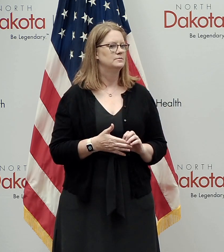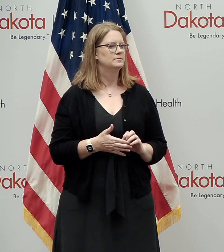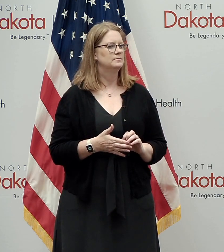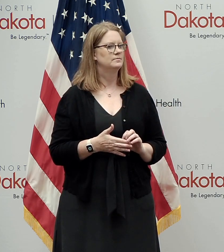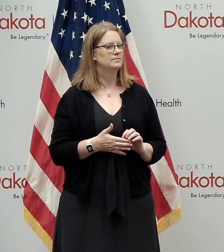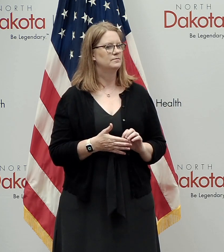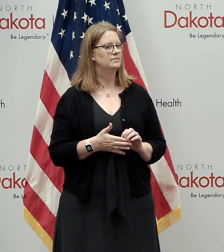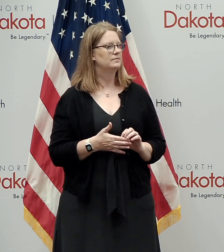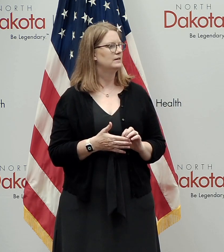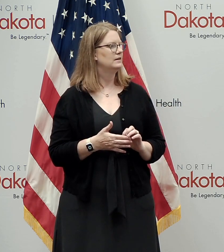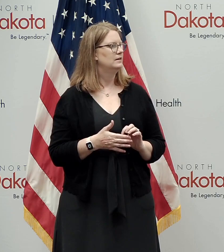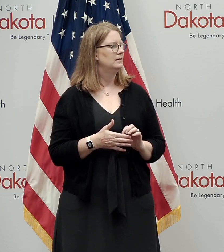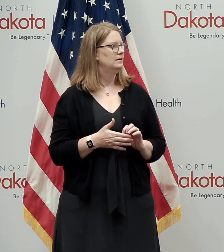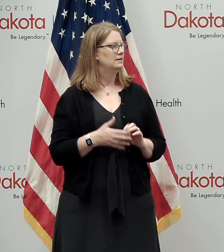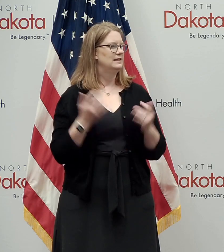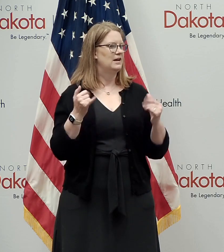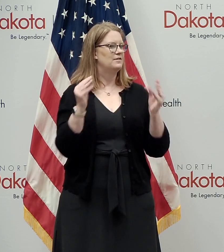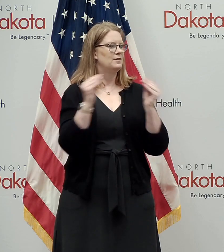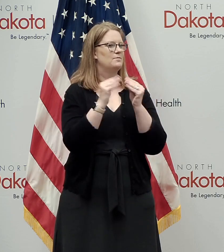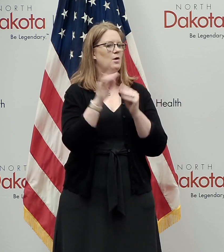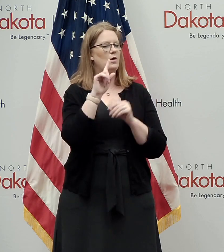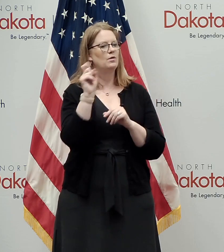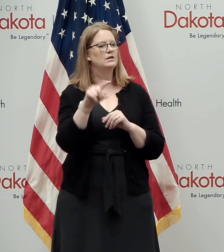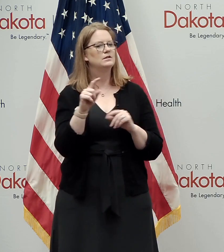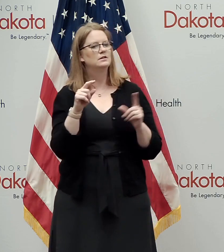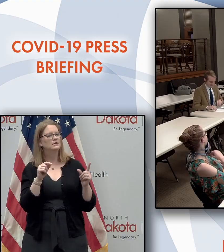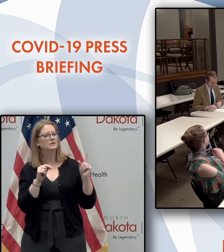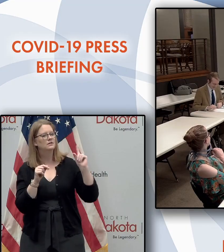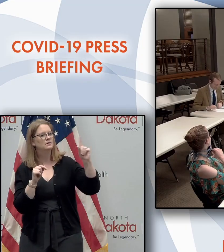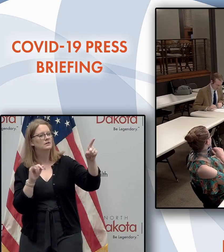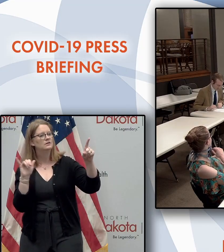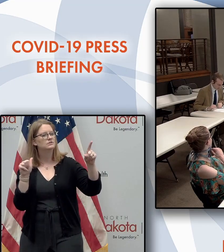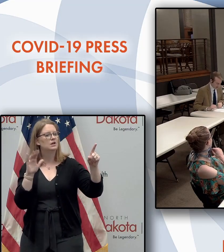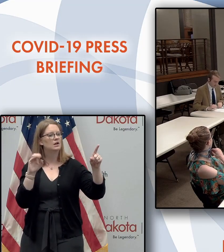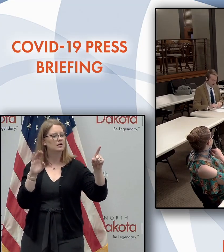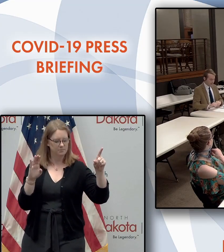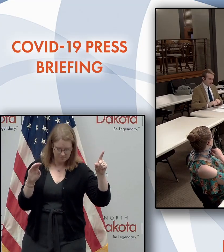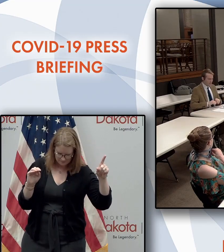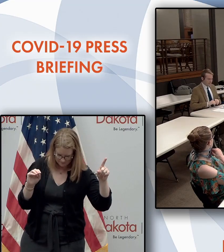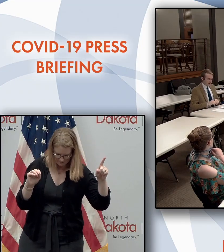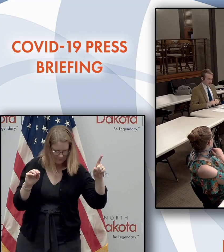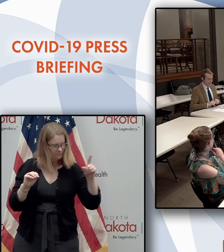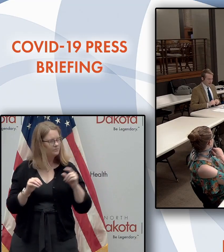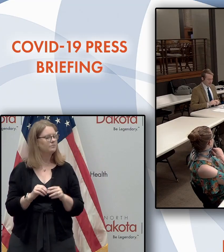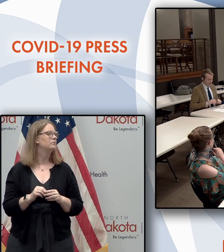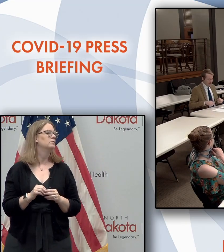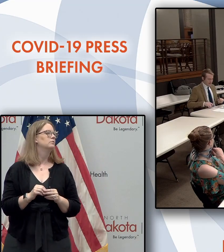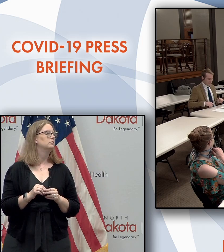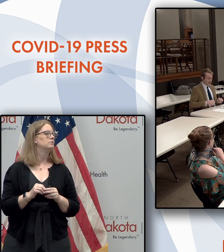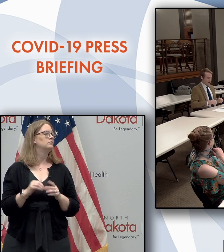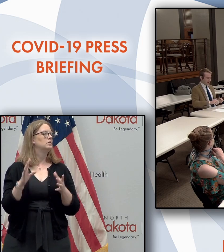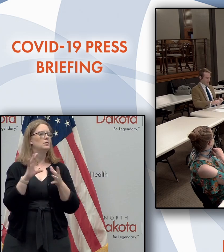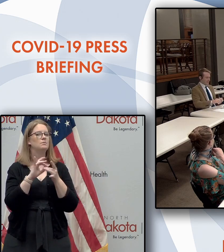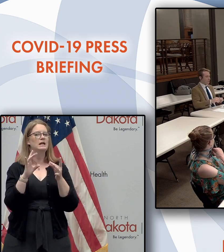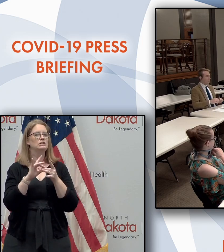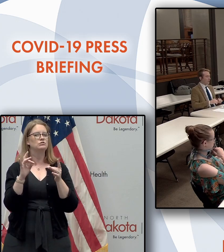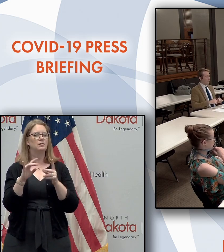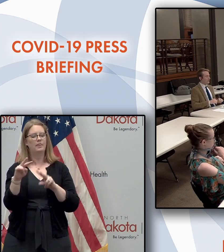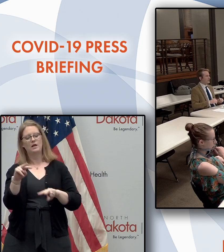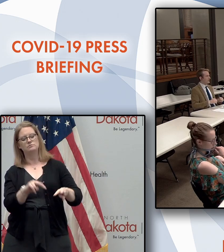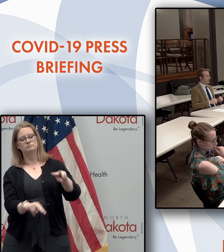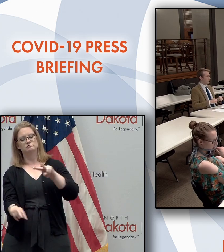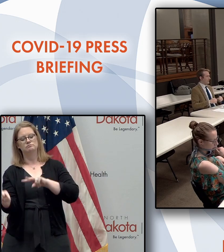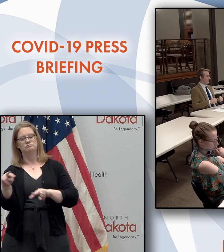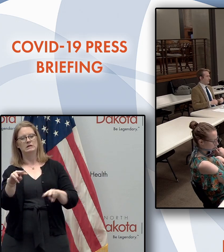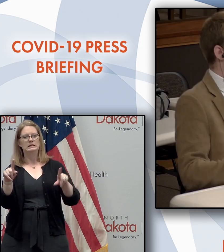I see that generated more questions now. He had his hand up first. Jacob. Chancellor, you mentioned monitoring testing on campus.